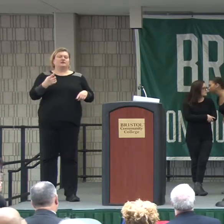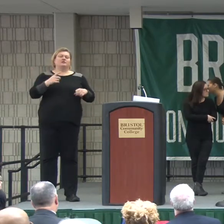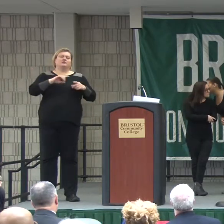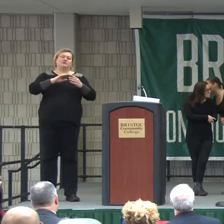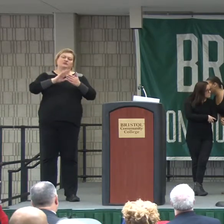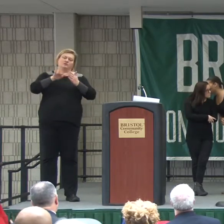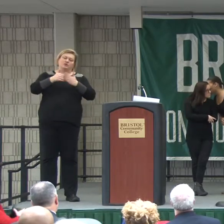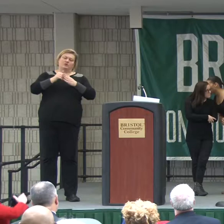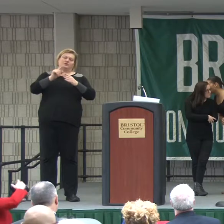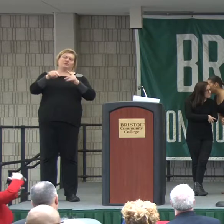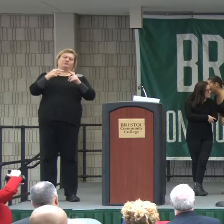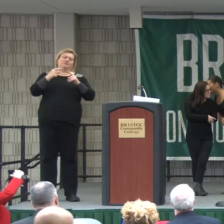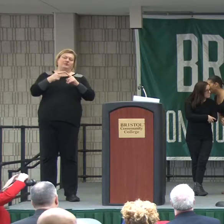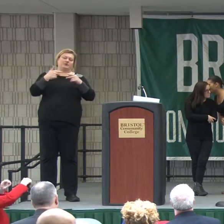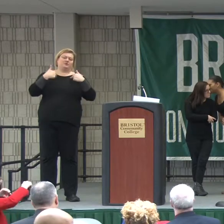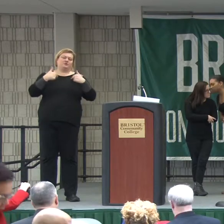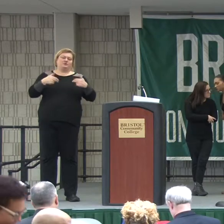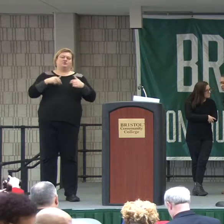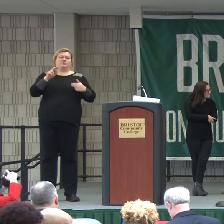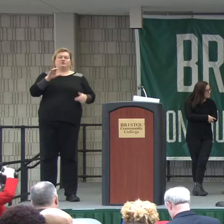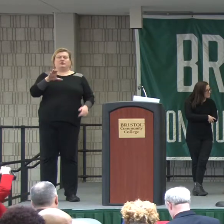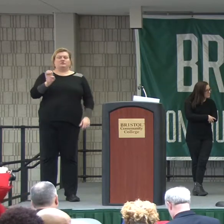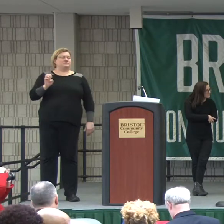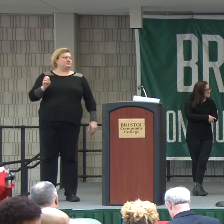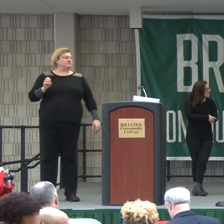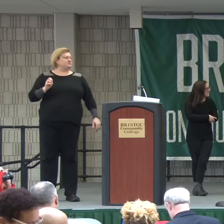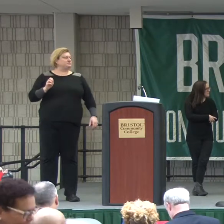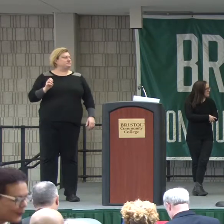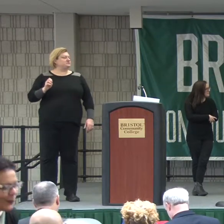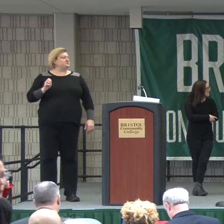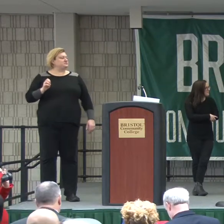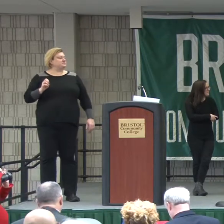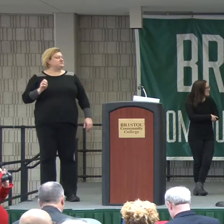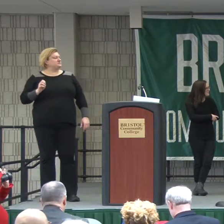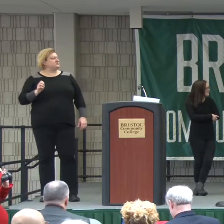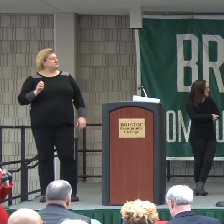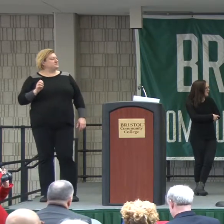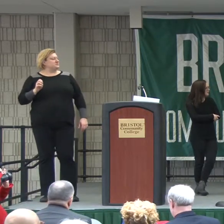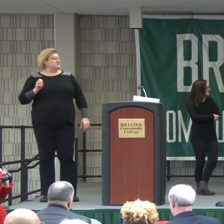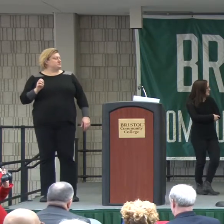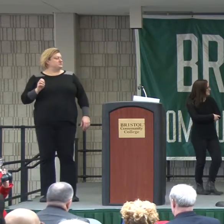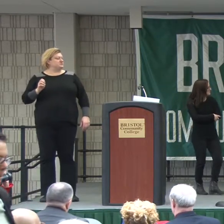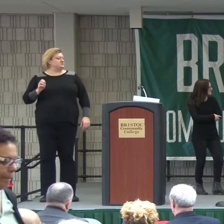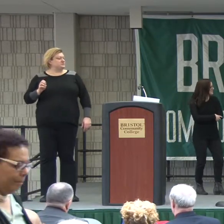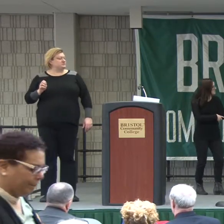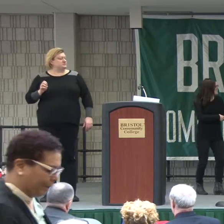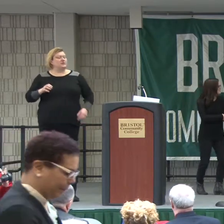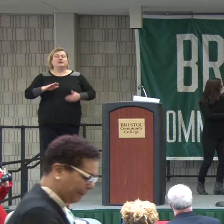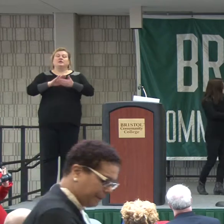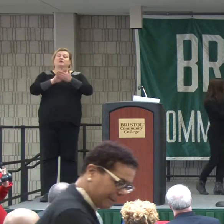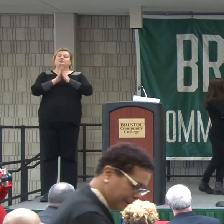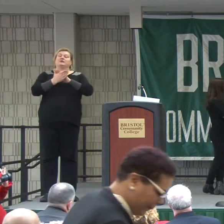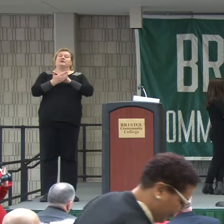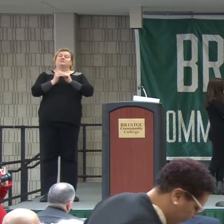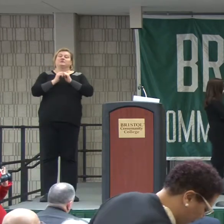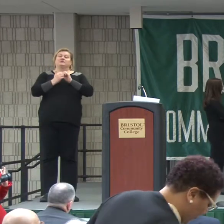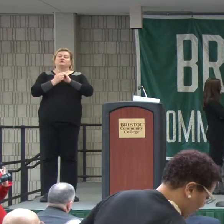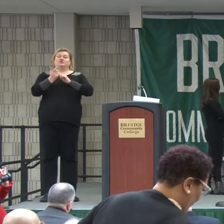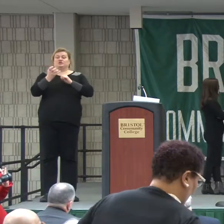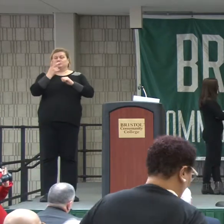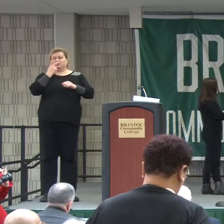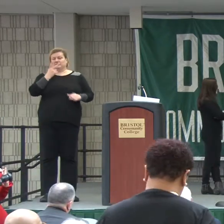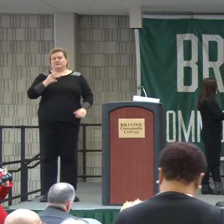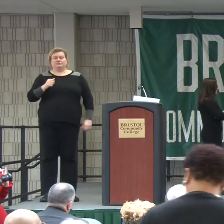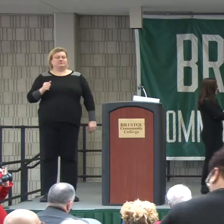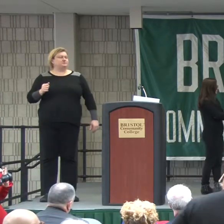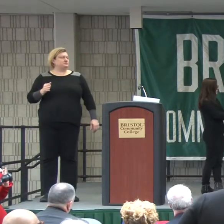all about the human race. You know what I mean? And be the change that you want to